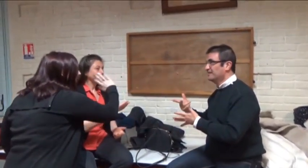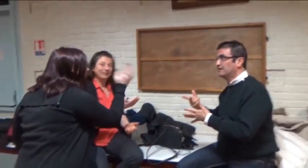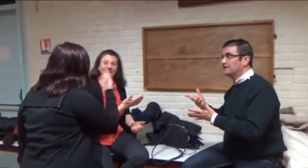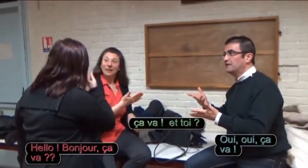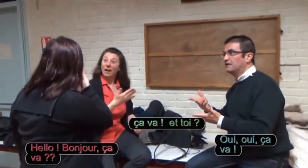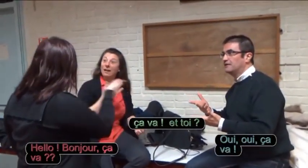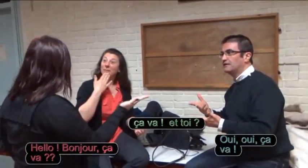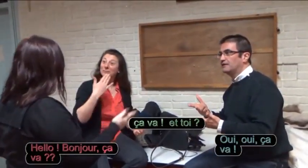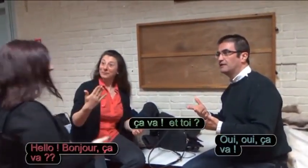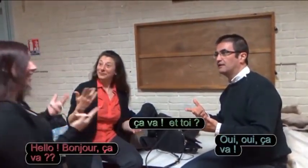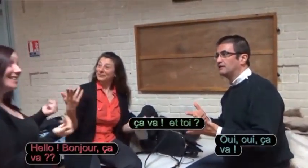your mind.